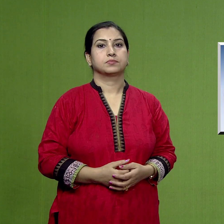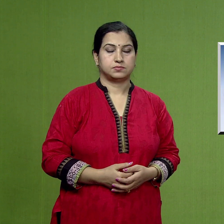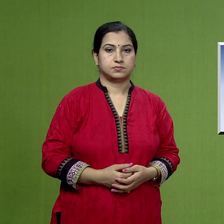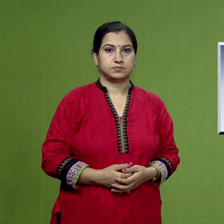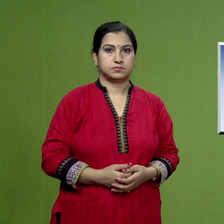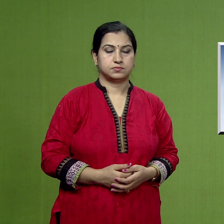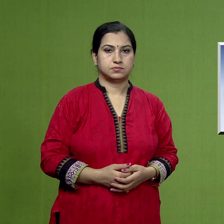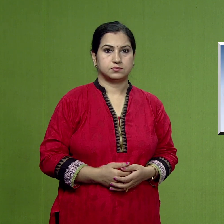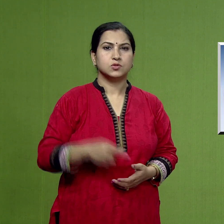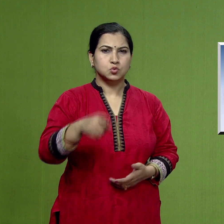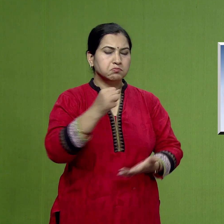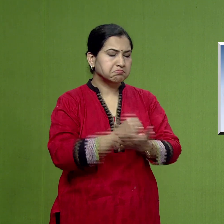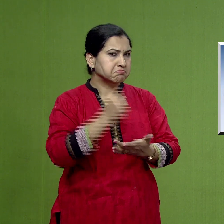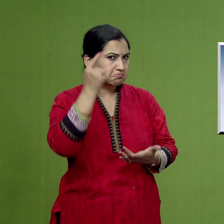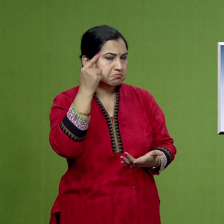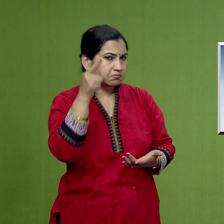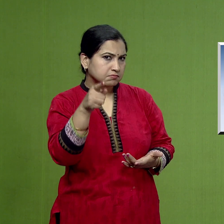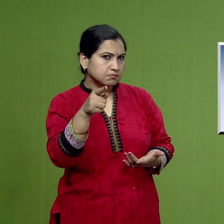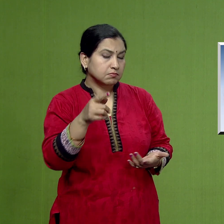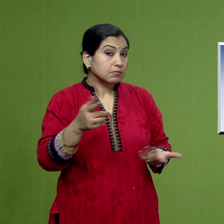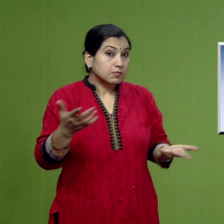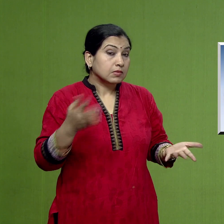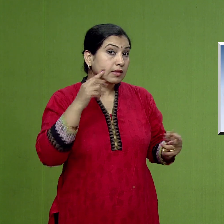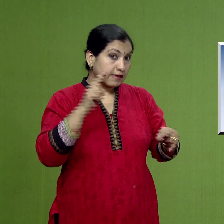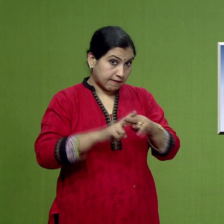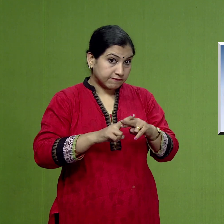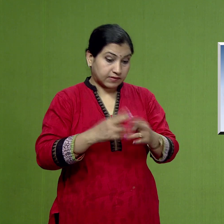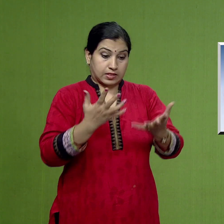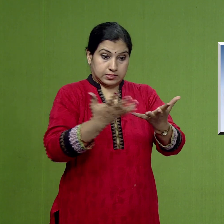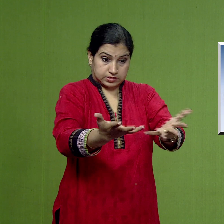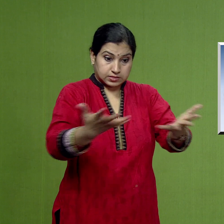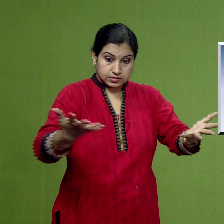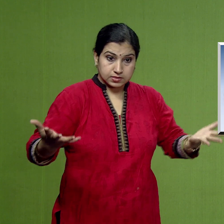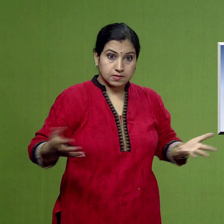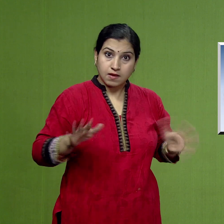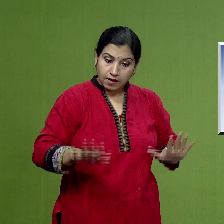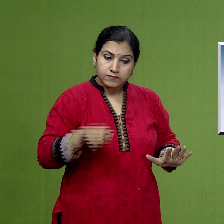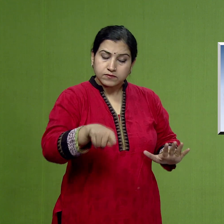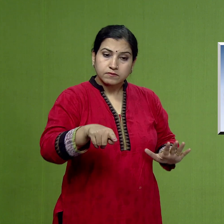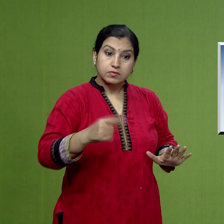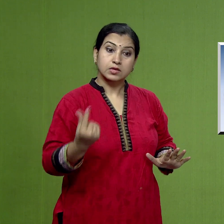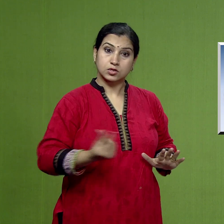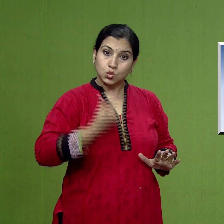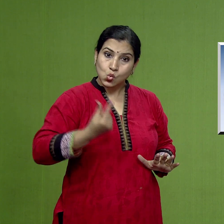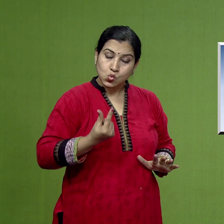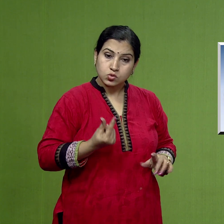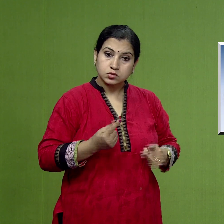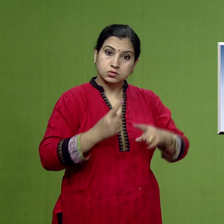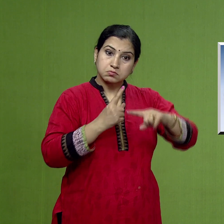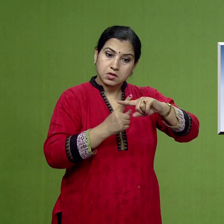You must be thinking that if resources are things that are used and reused,